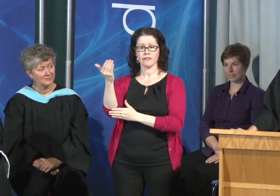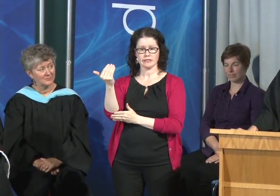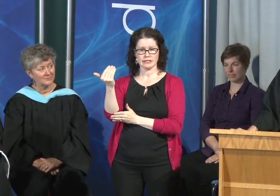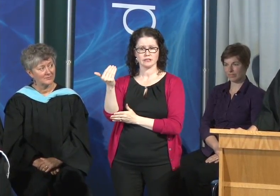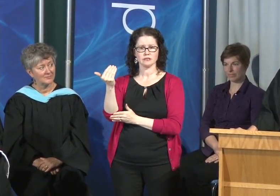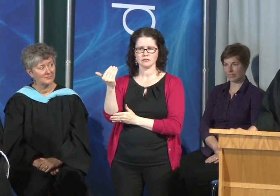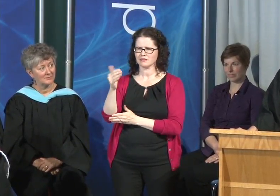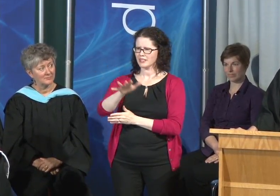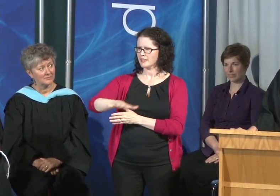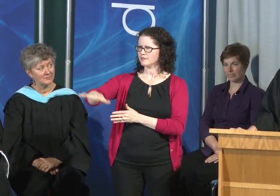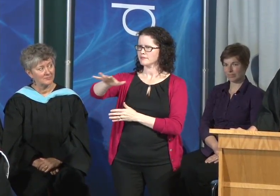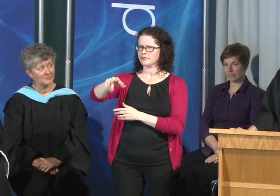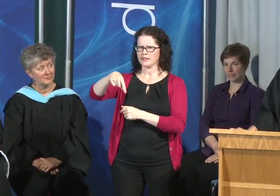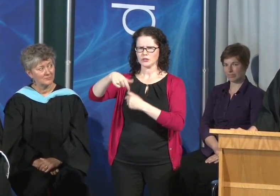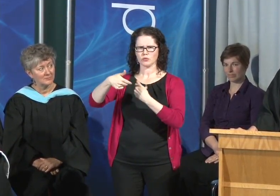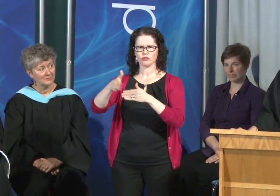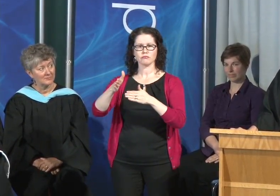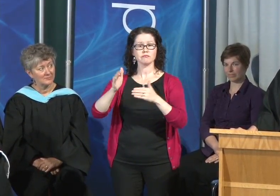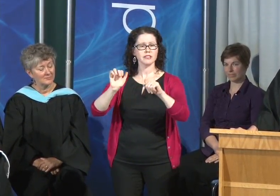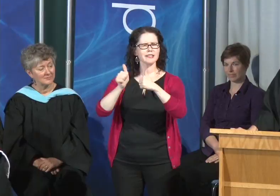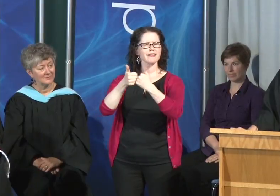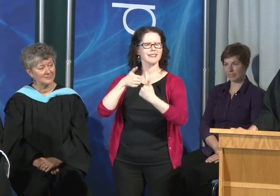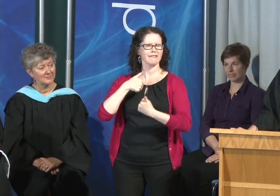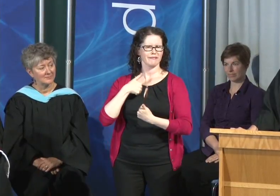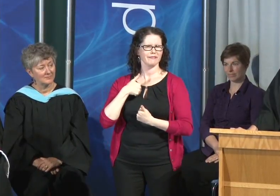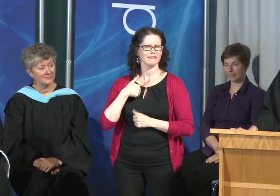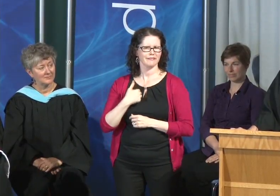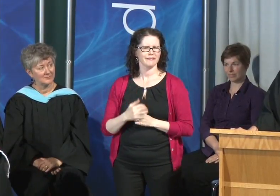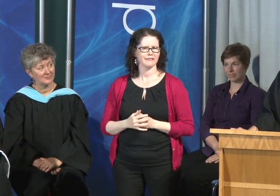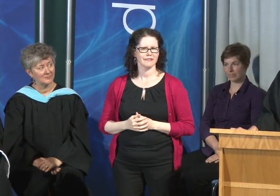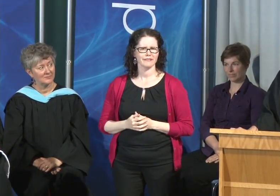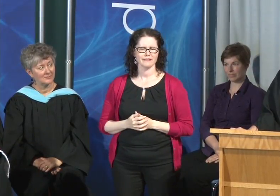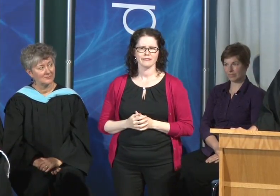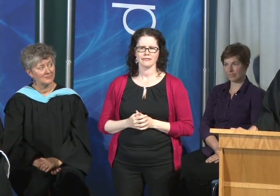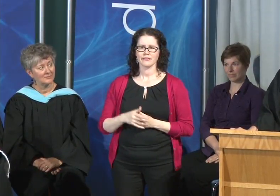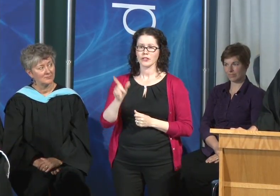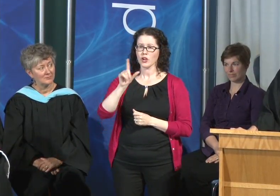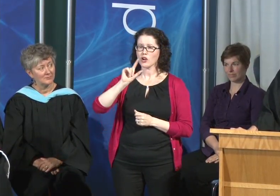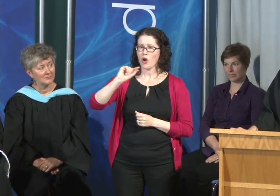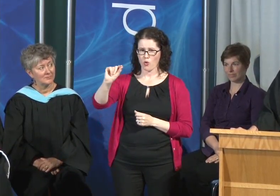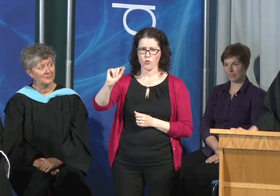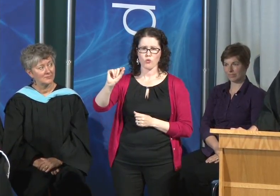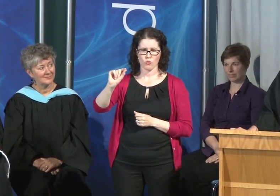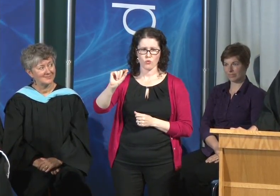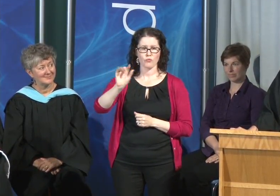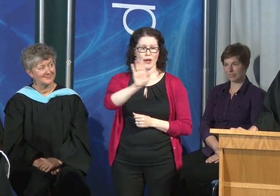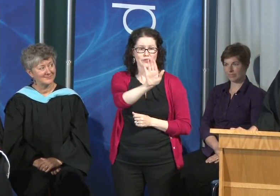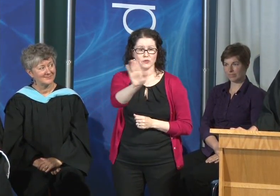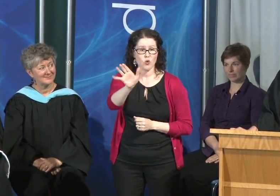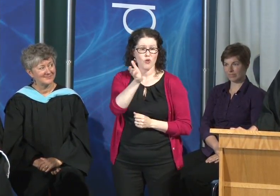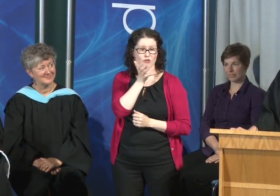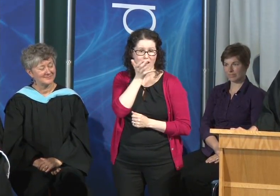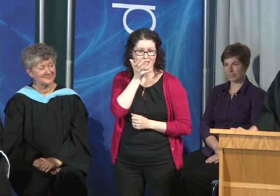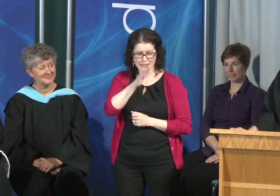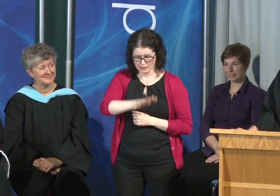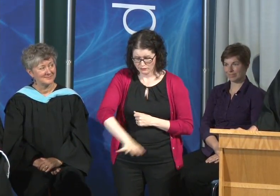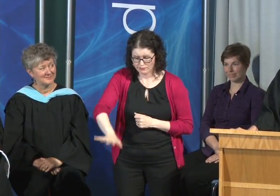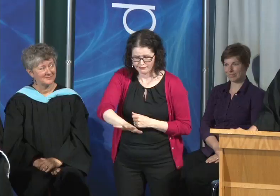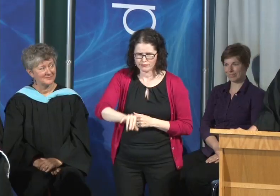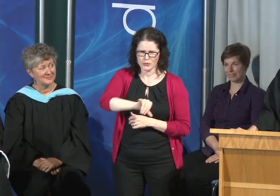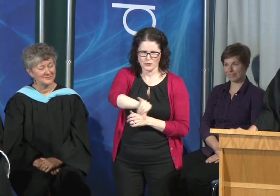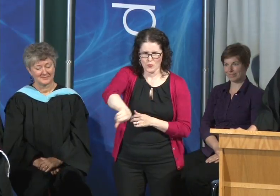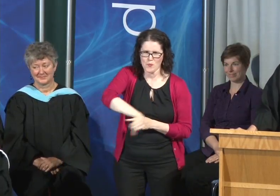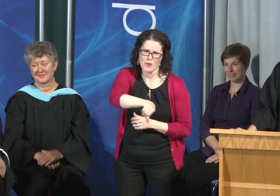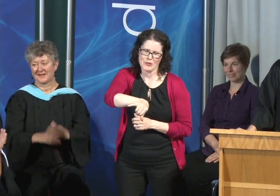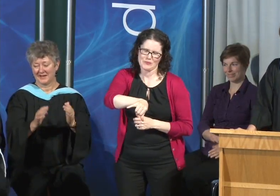room, my challenge for you is this. Go and water the grass that you're standing on.